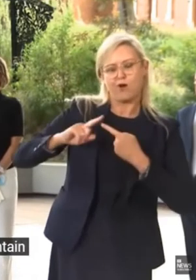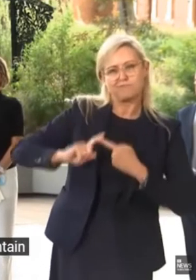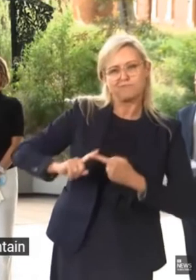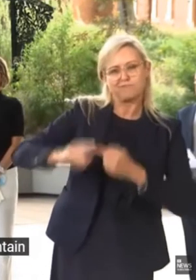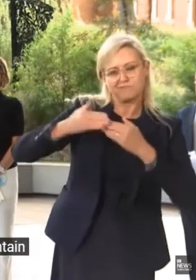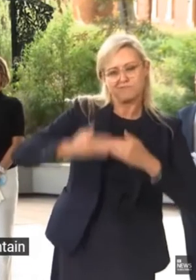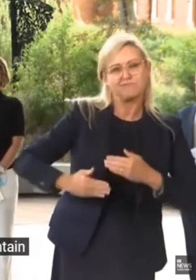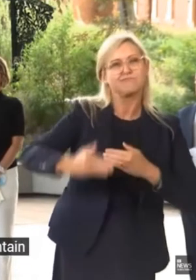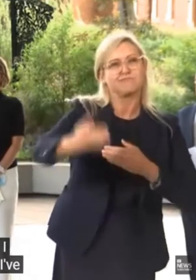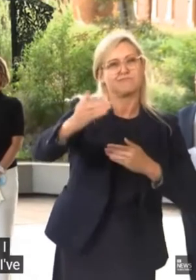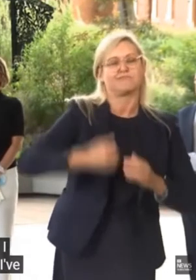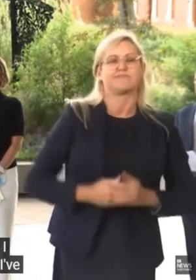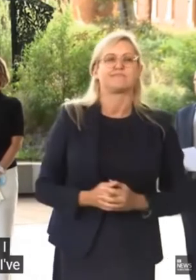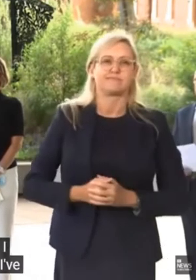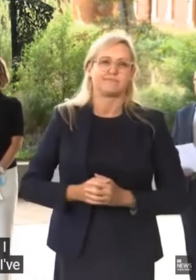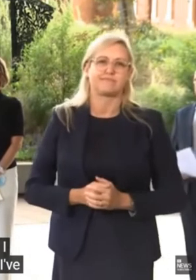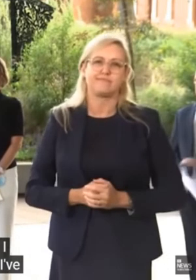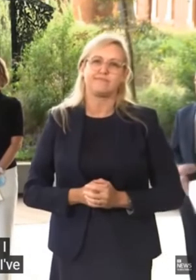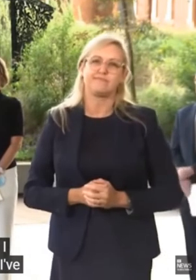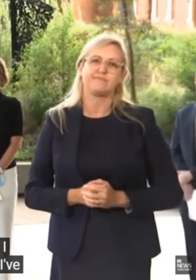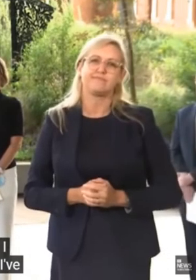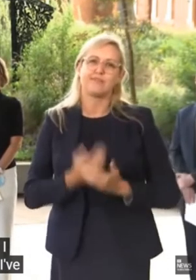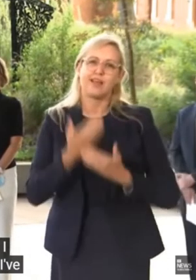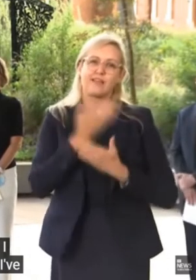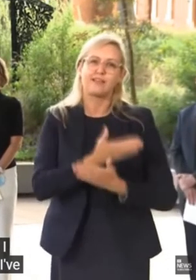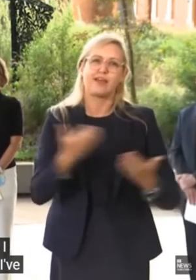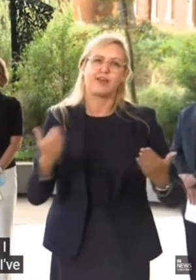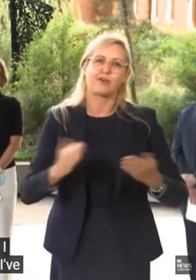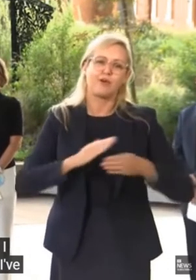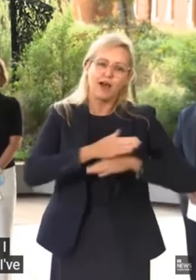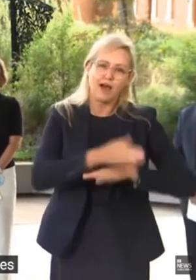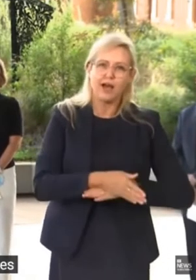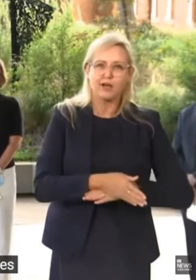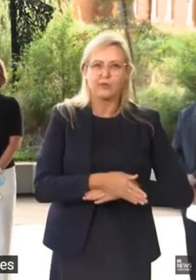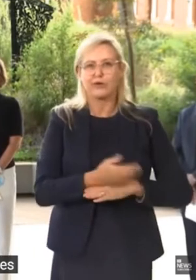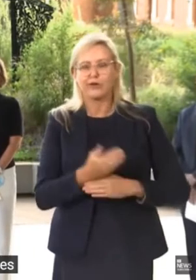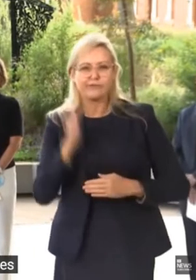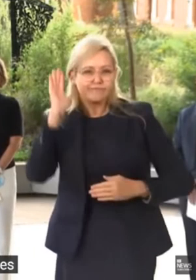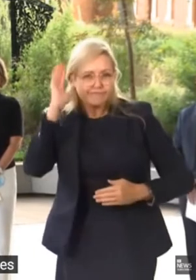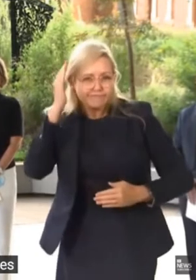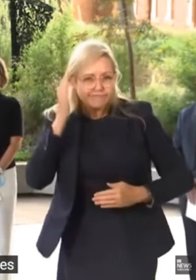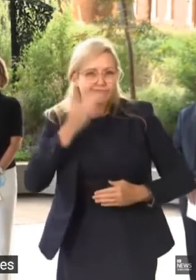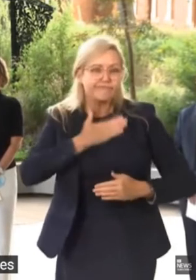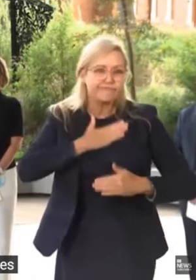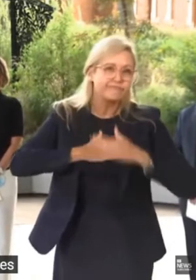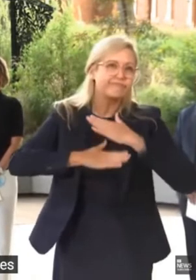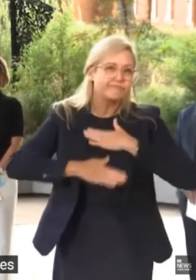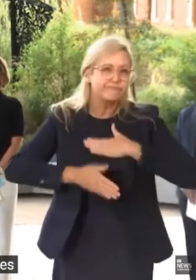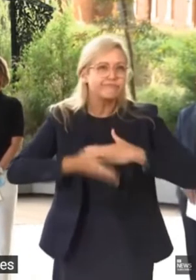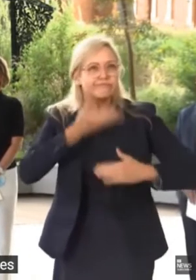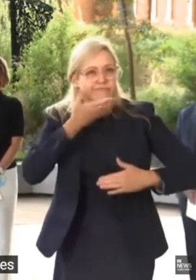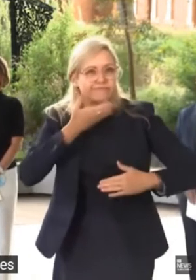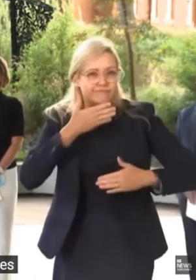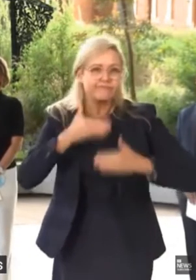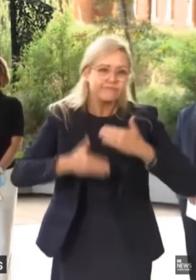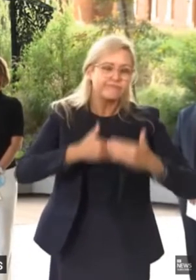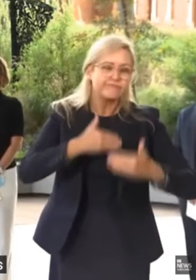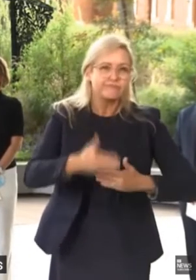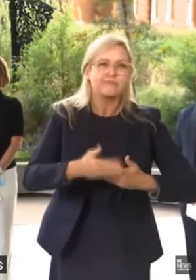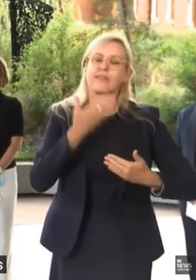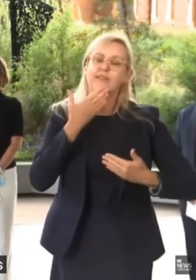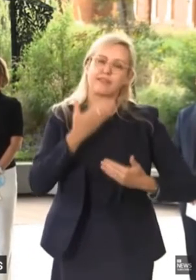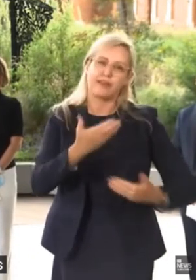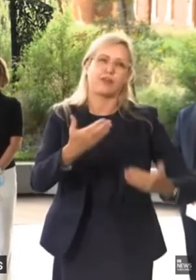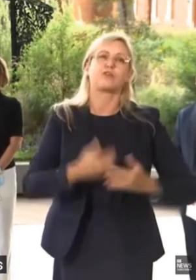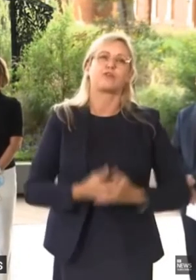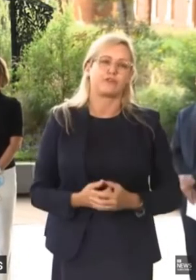last 2 years. I want to thank everybody for the efforts and sacrifices they have made during this period of time. It ensures that New